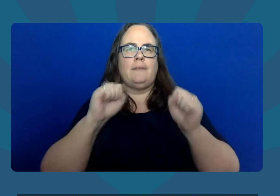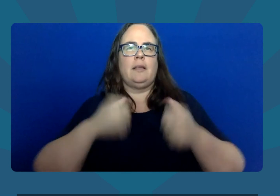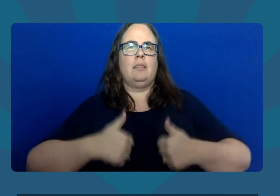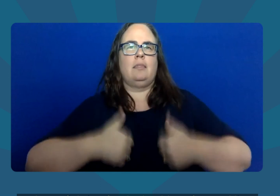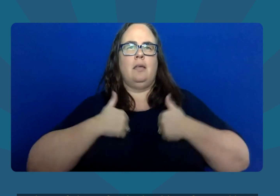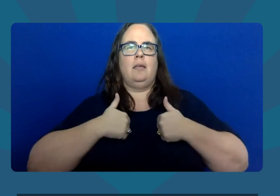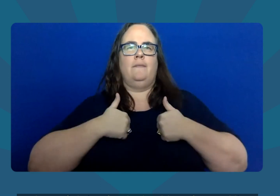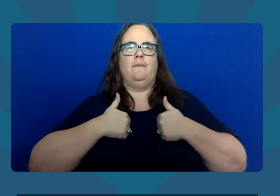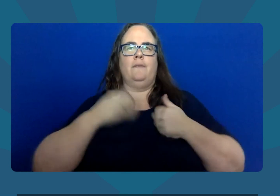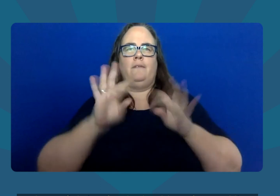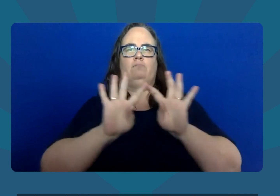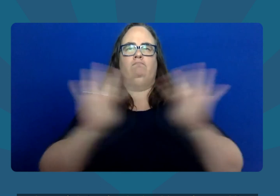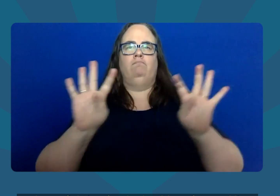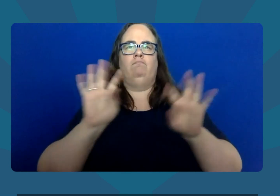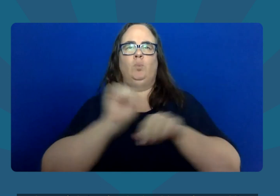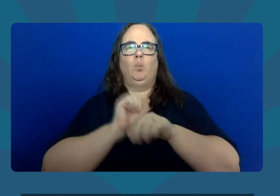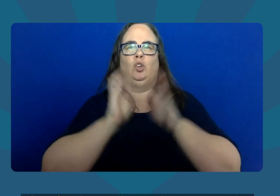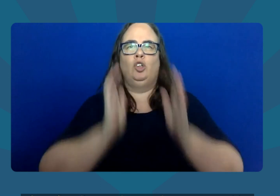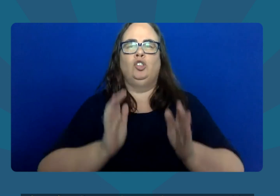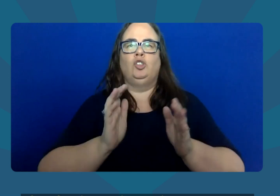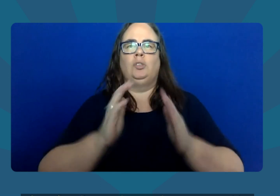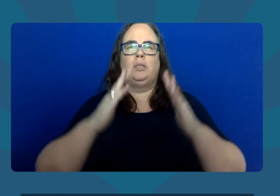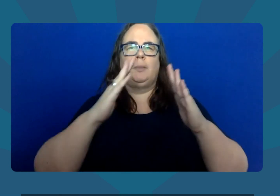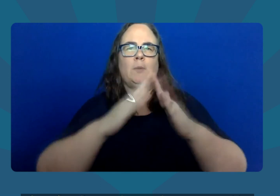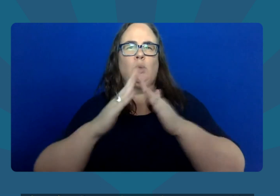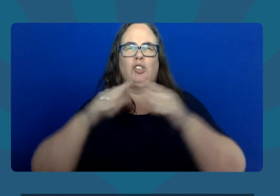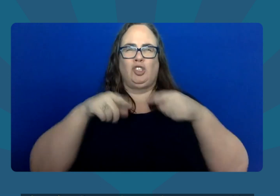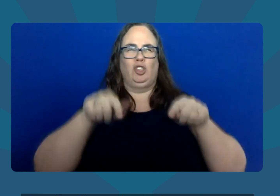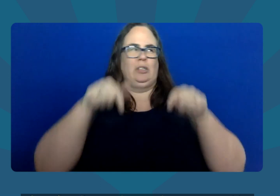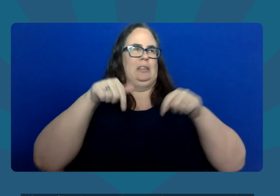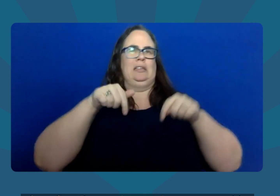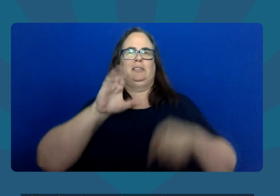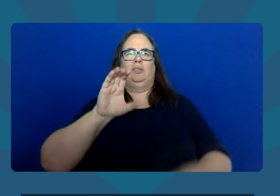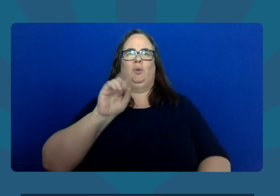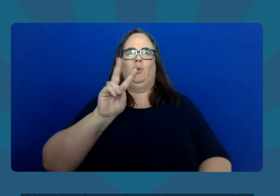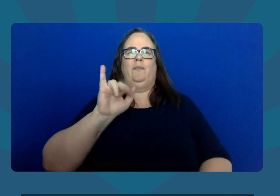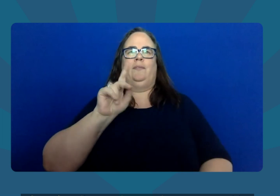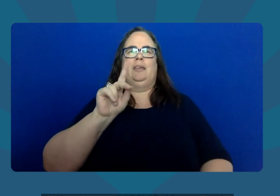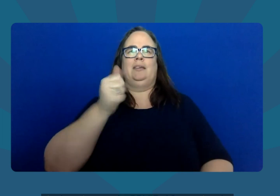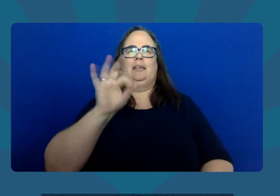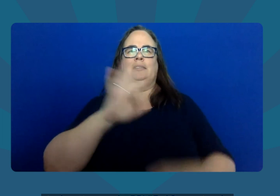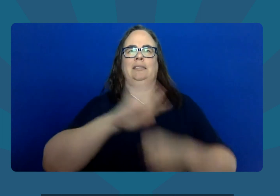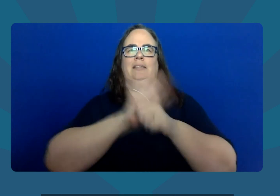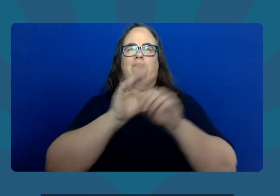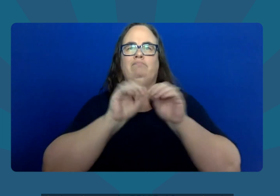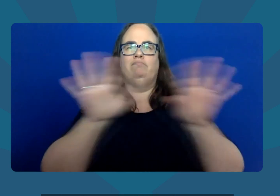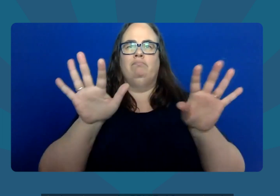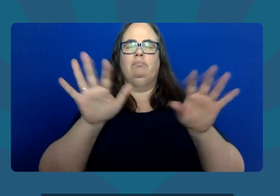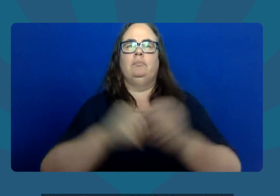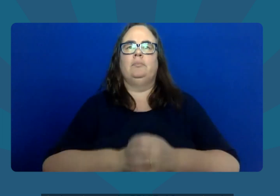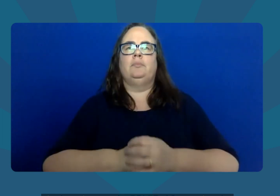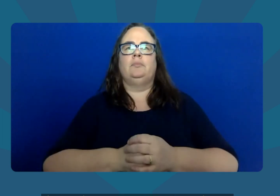health, safety, and lives of our frontline workers and our communities during the